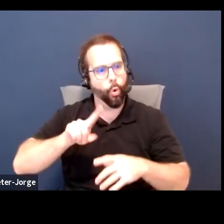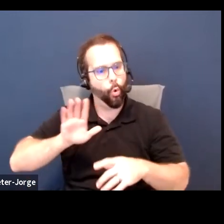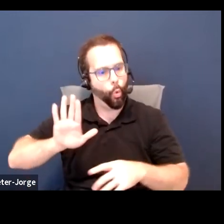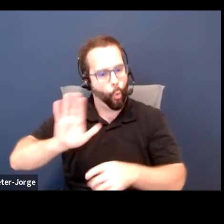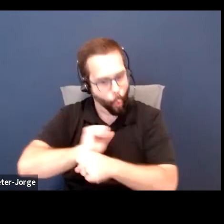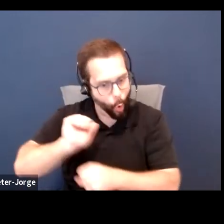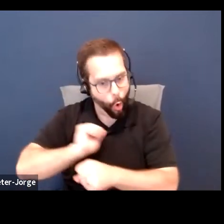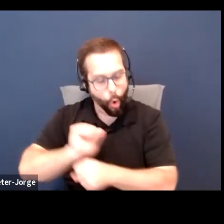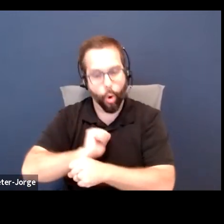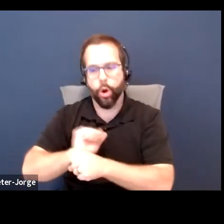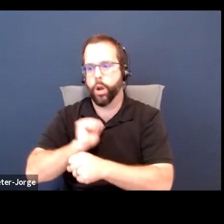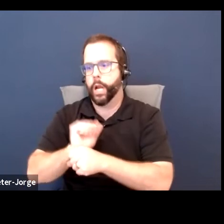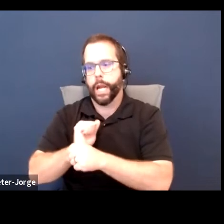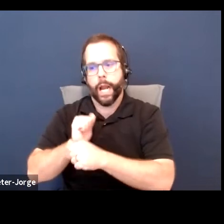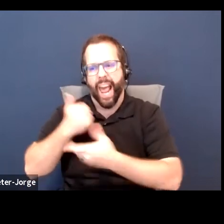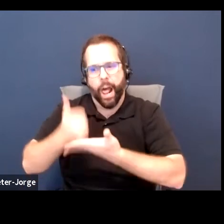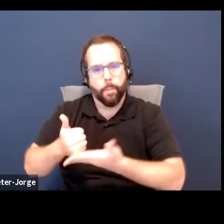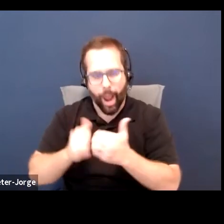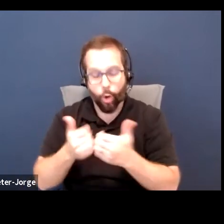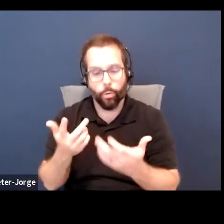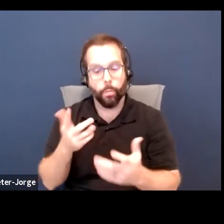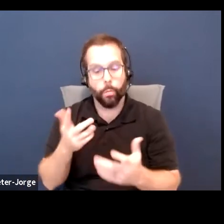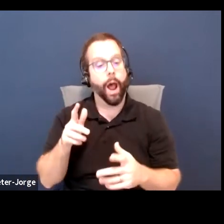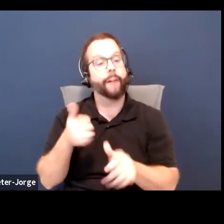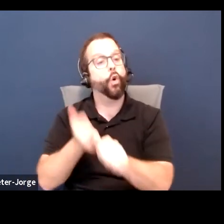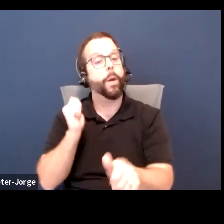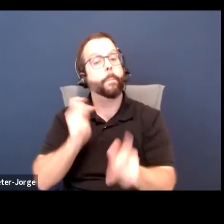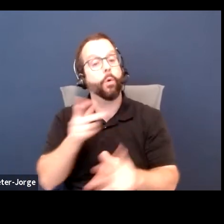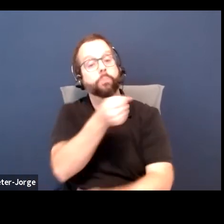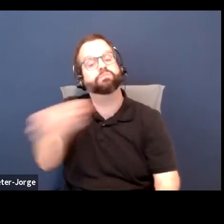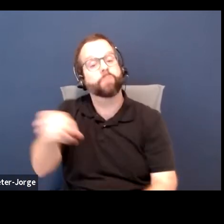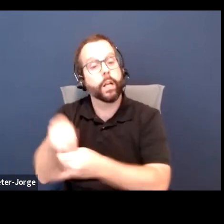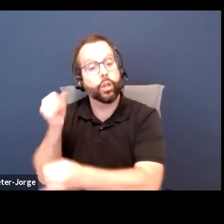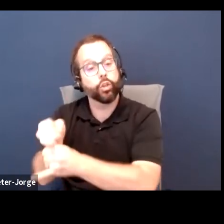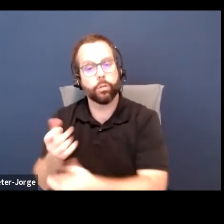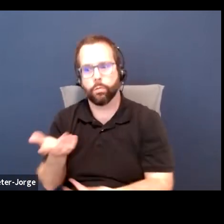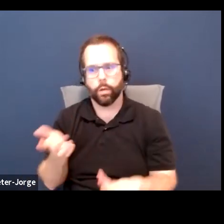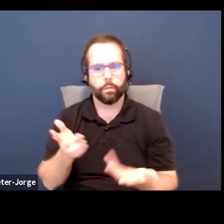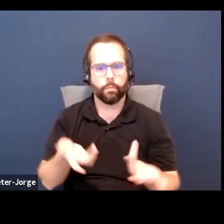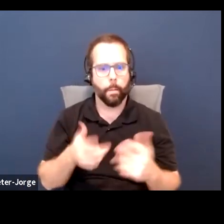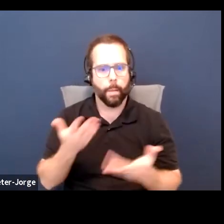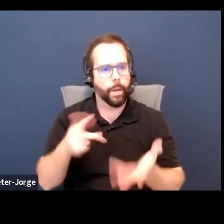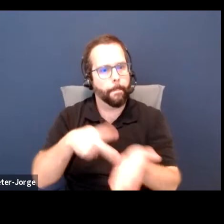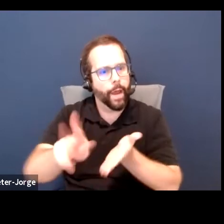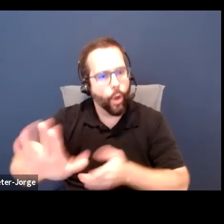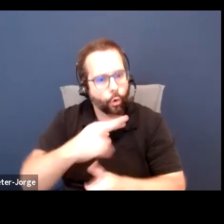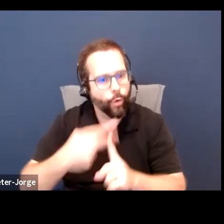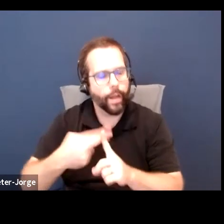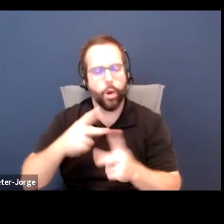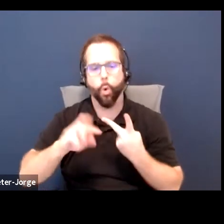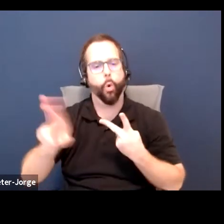by paying rent, or helping others transition out of institutions that were facing COVID